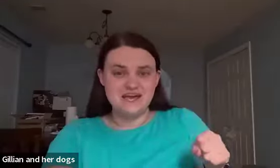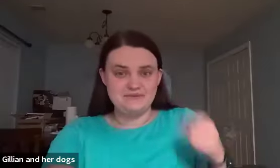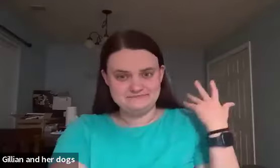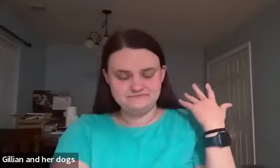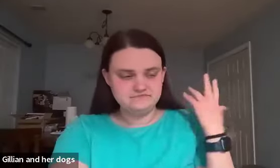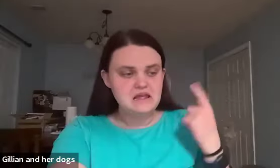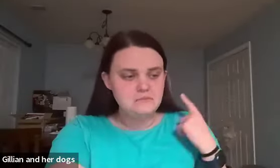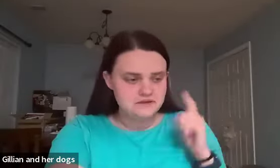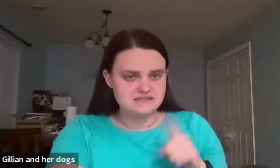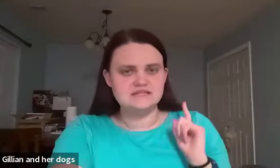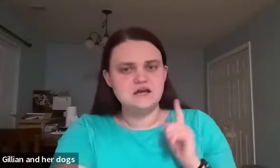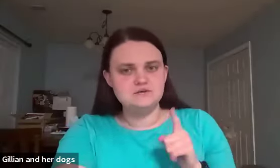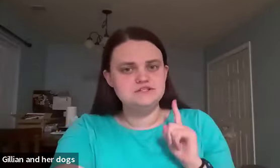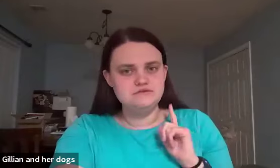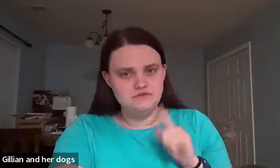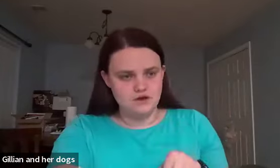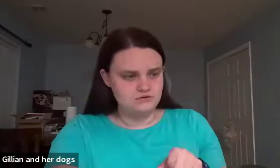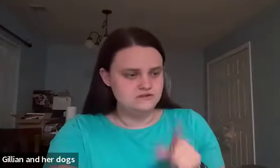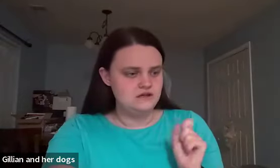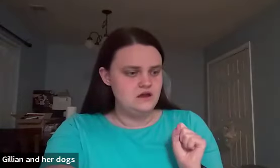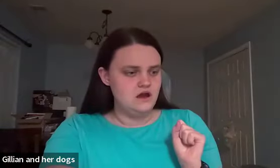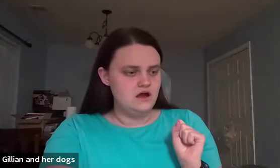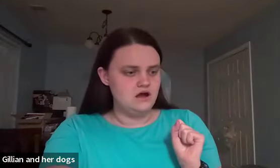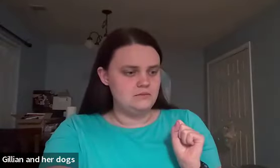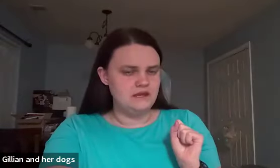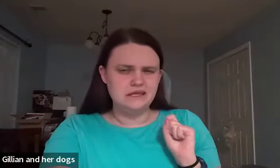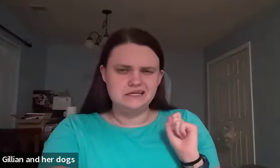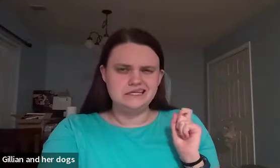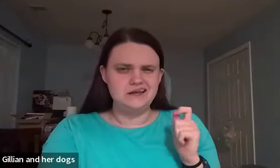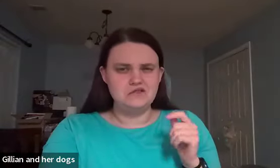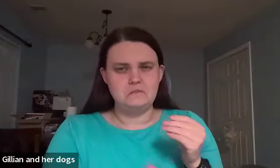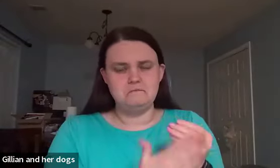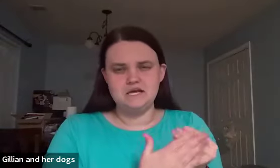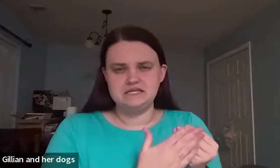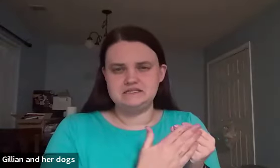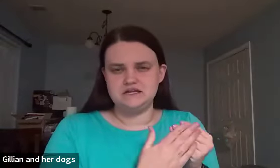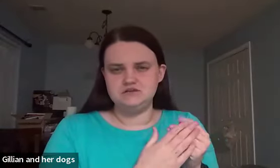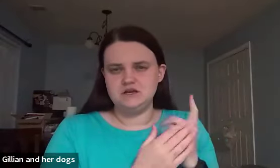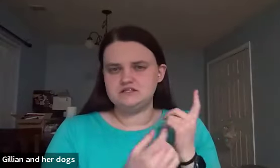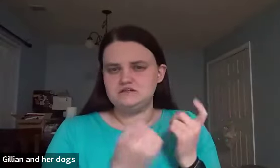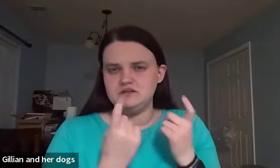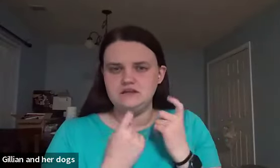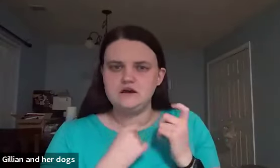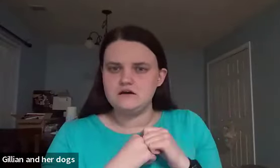So, but yes, that's how you would do those. Any other money signs you guys can think